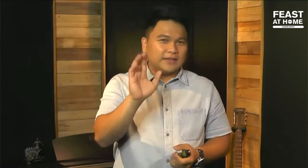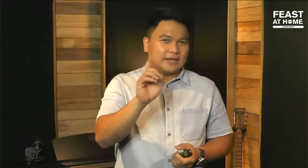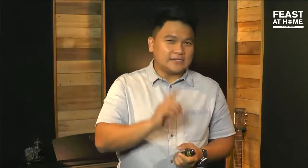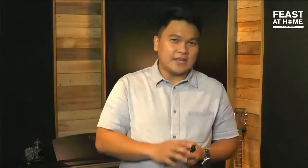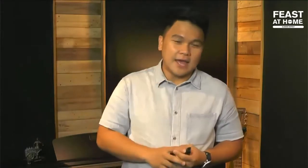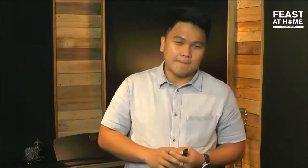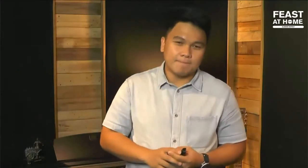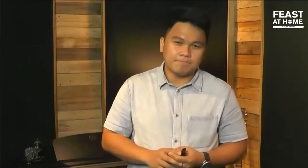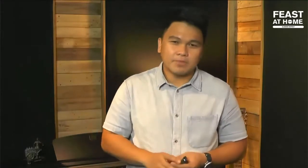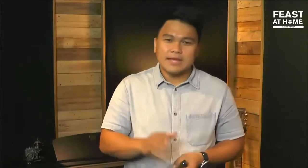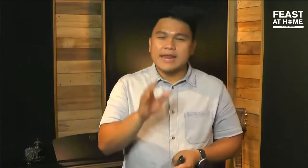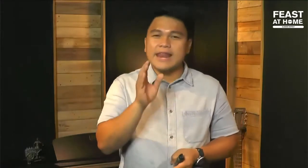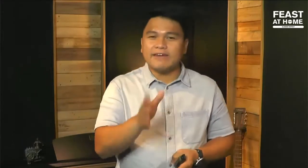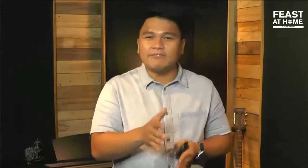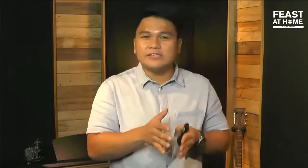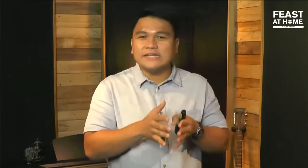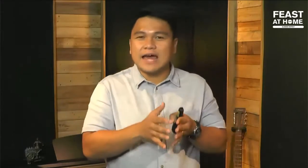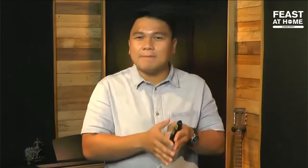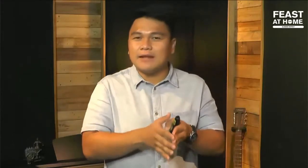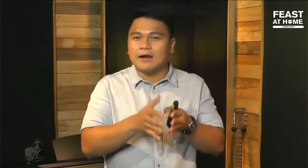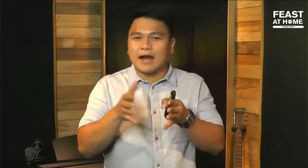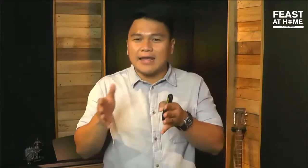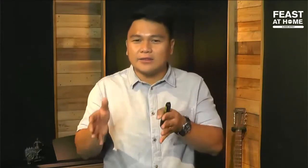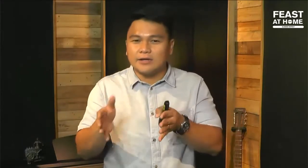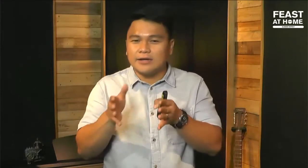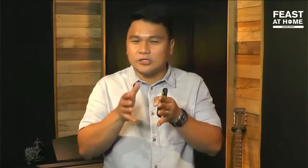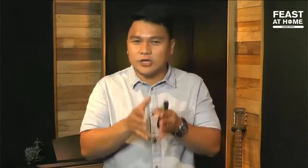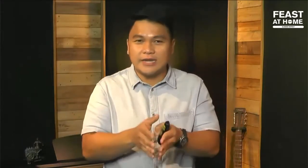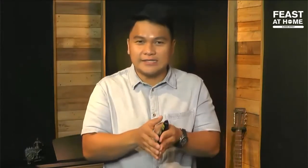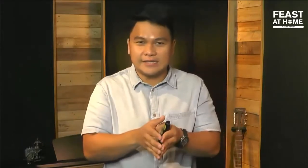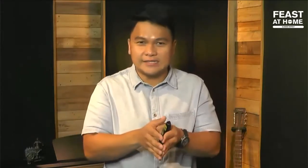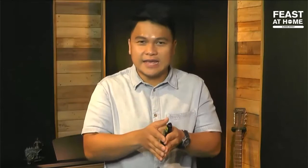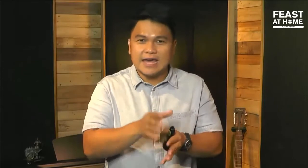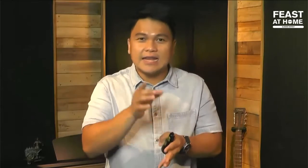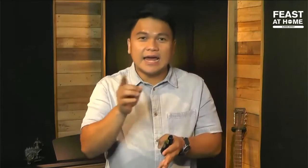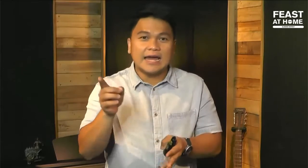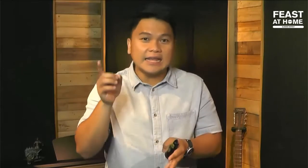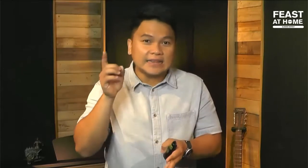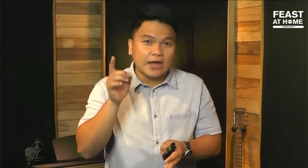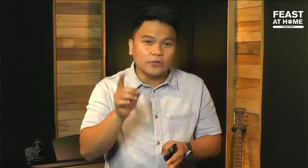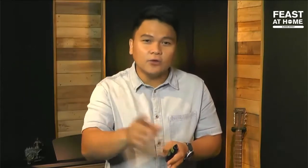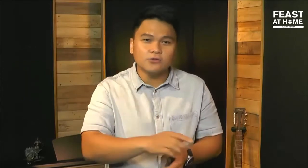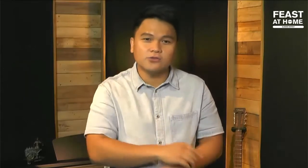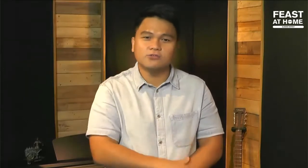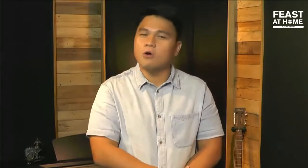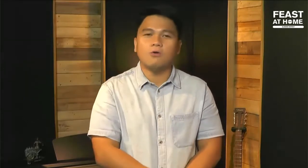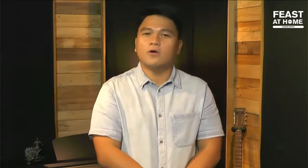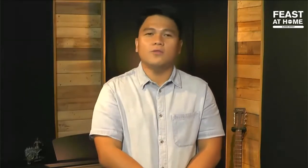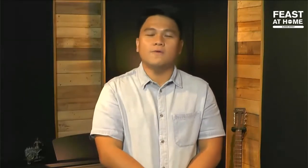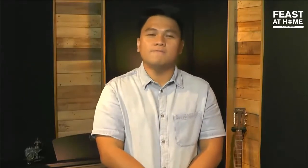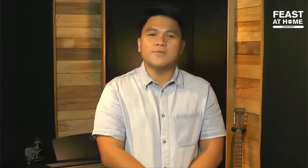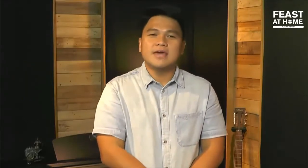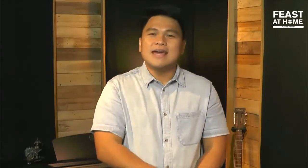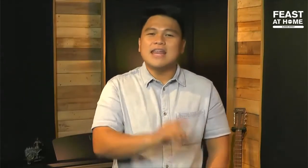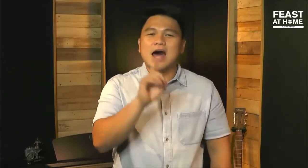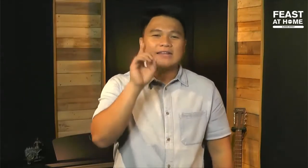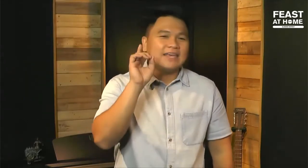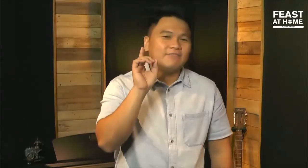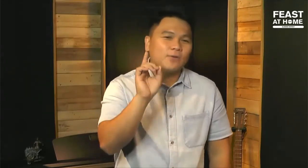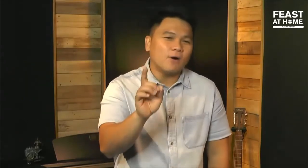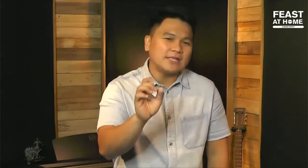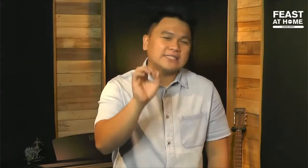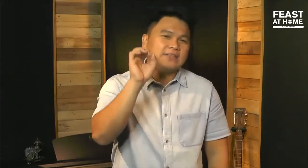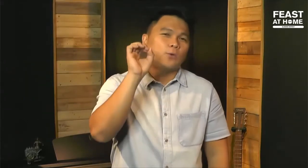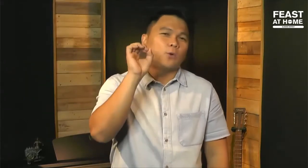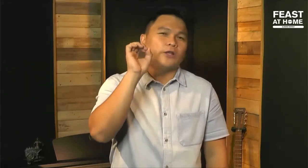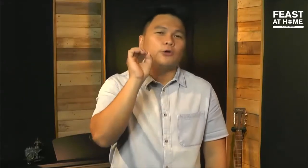etong interesting ah, never sinabi ng writer ng Genesis na galit ang Diyos. No, no, no. Not